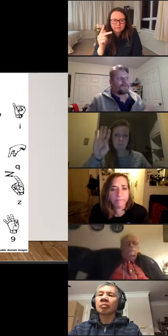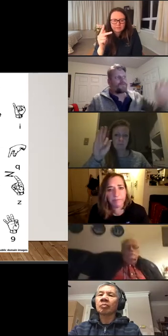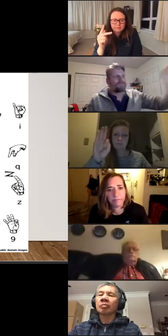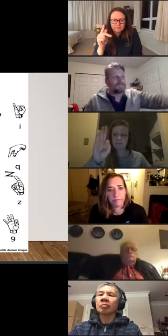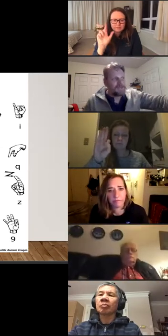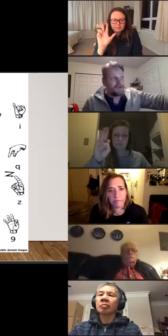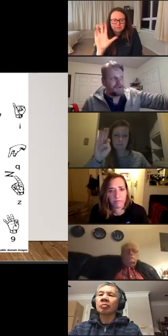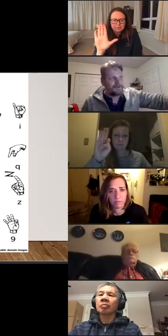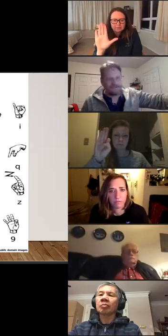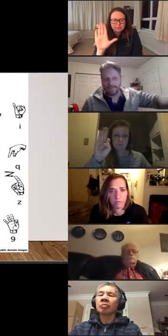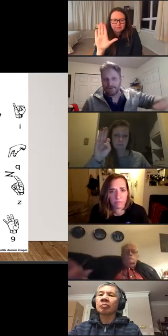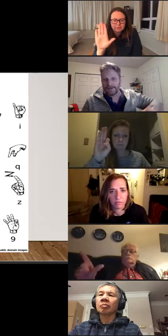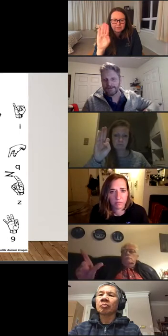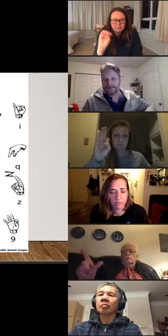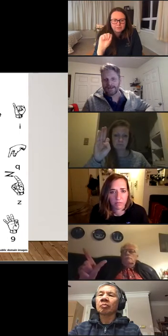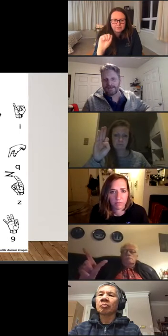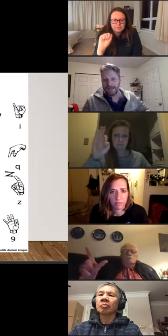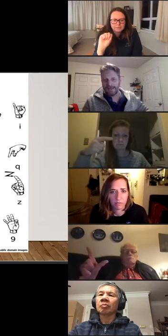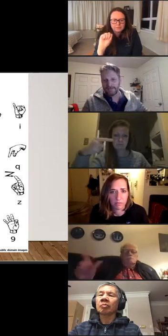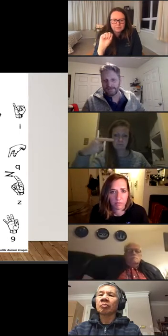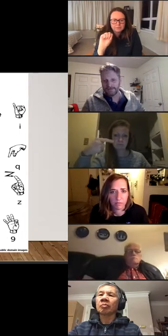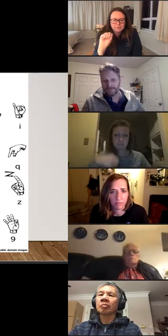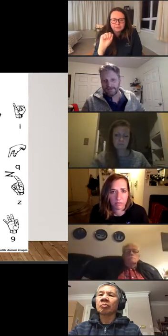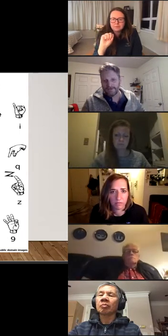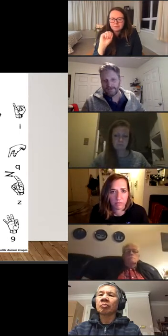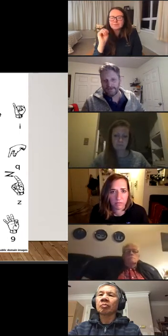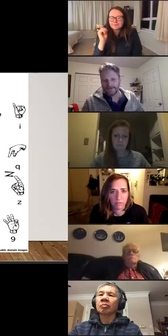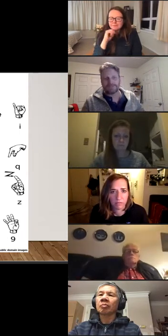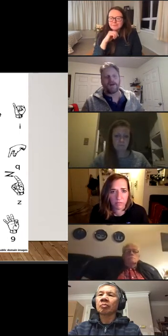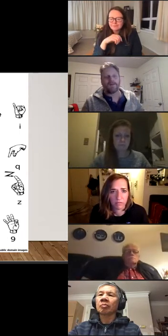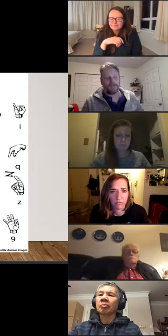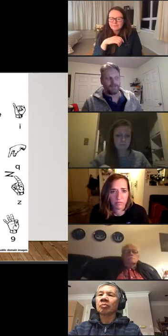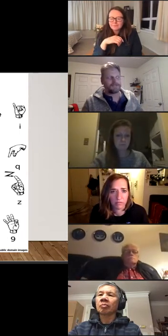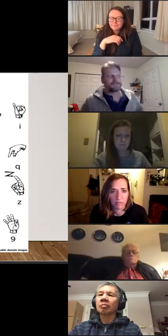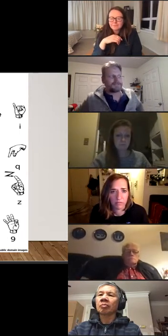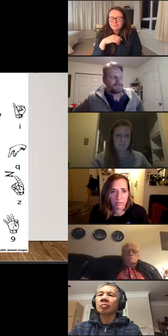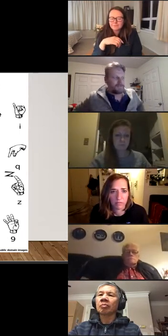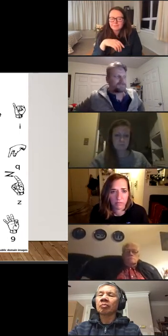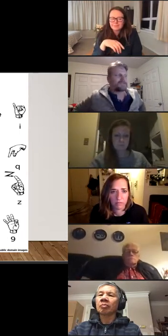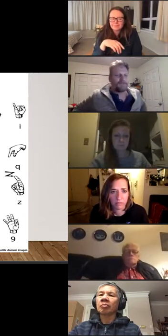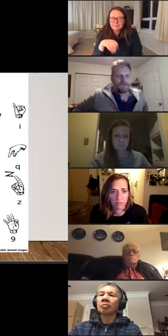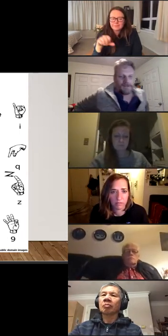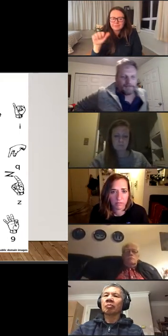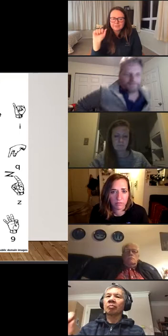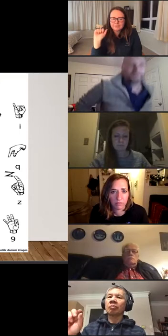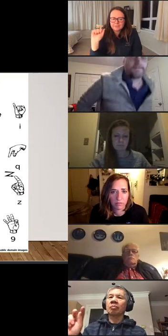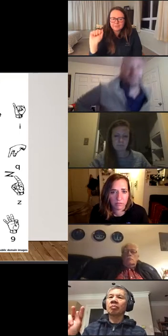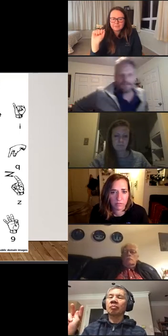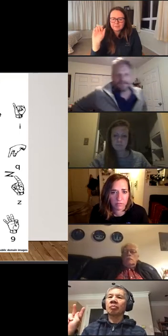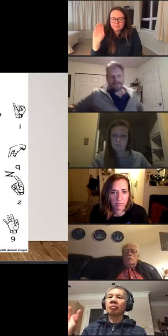Now with a reference there, does anybody want to try and sign their name? Just spell their name. I shouldn't say sign their name. I should say spell your